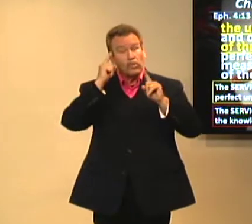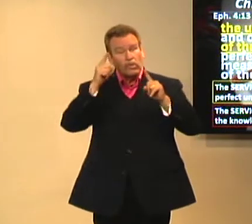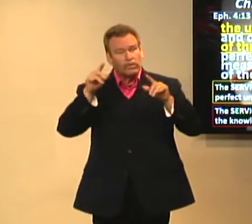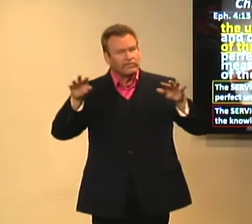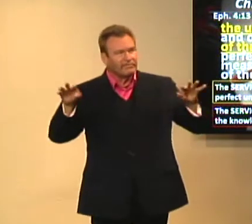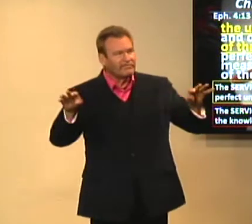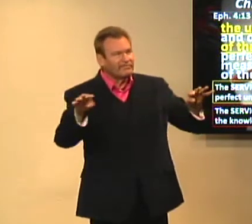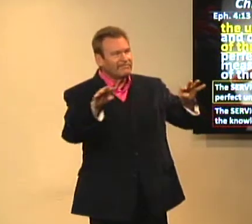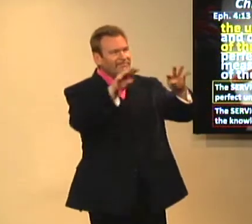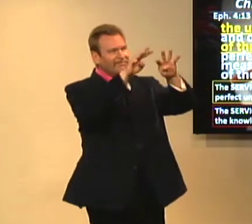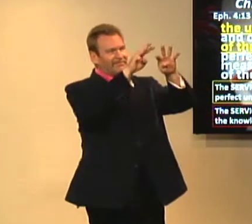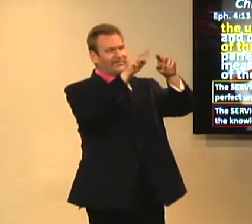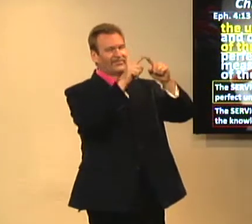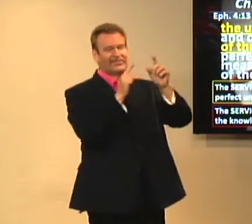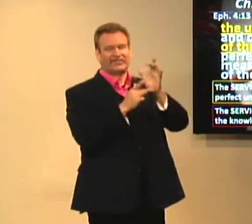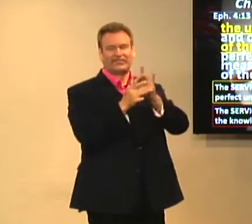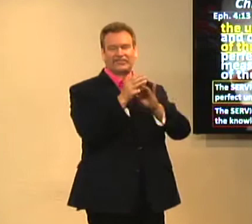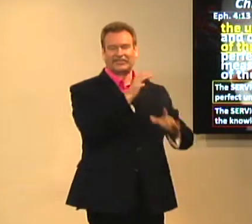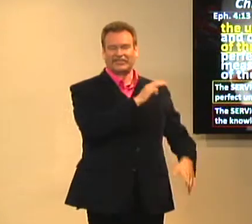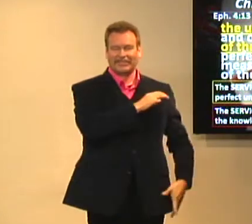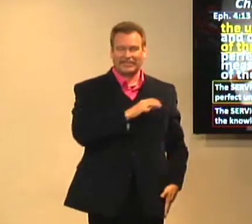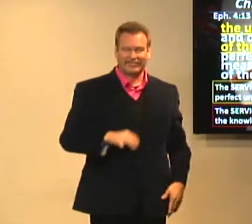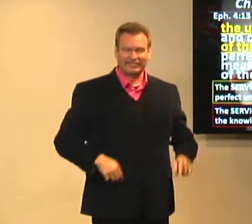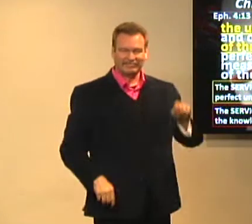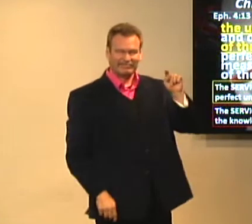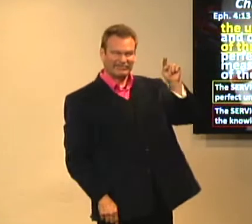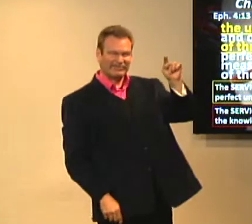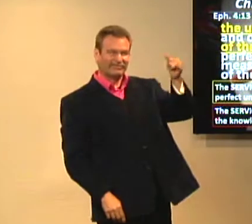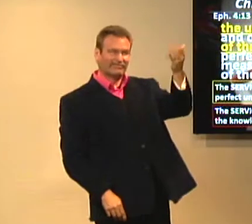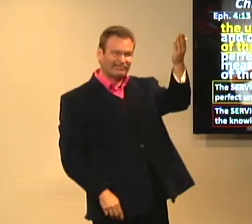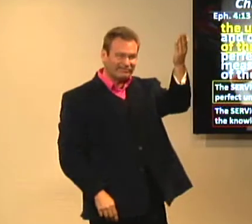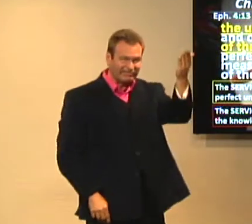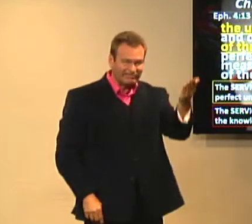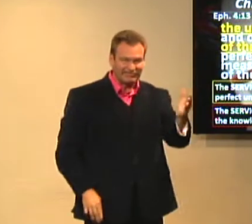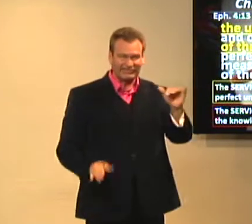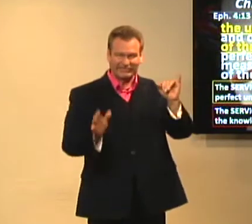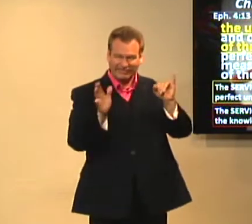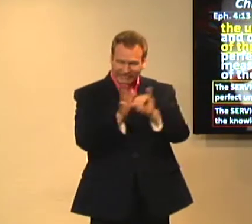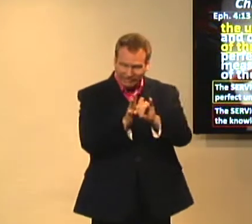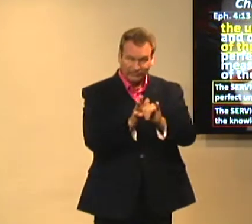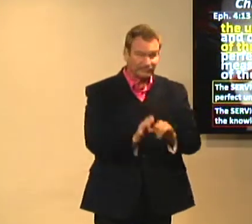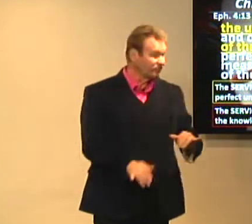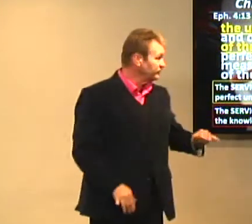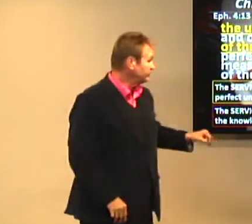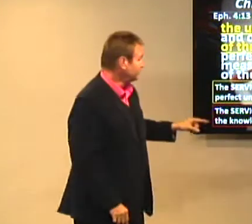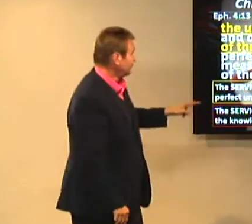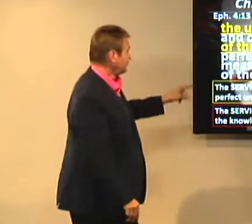admitting this, that we all look to Jesus Christ, that we all look to him alone.